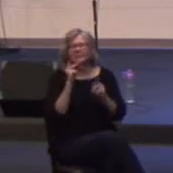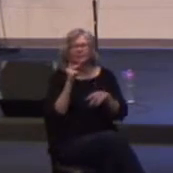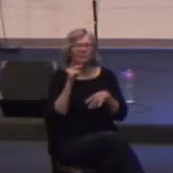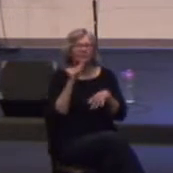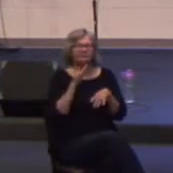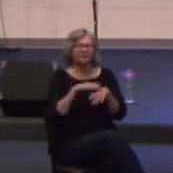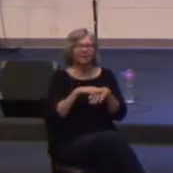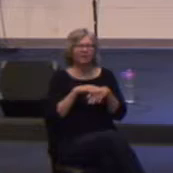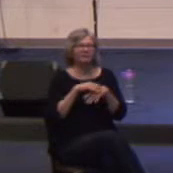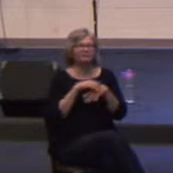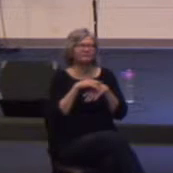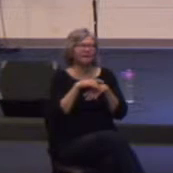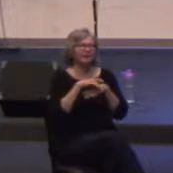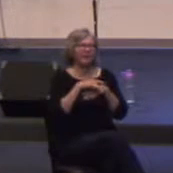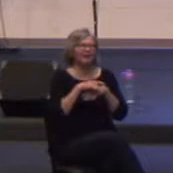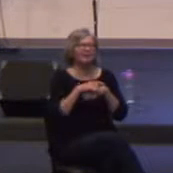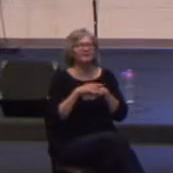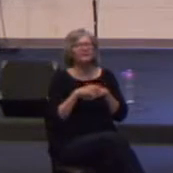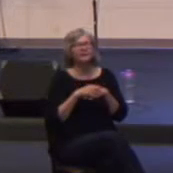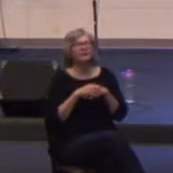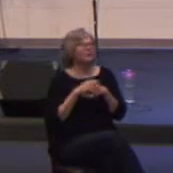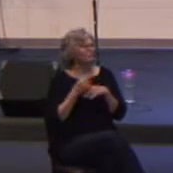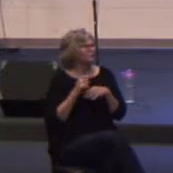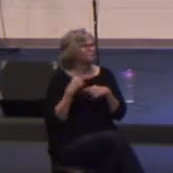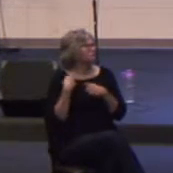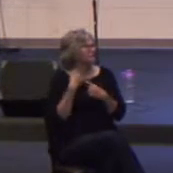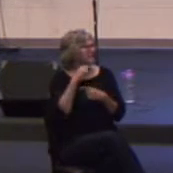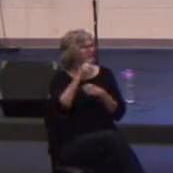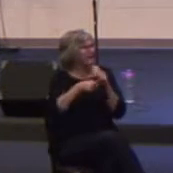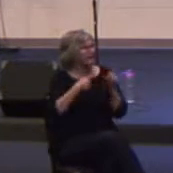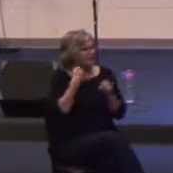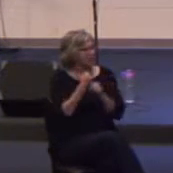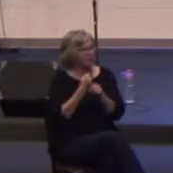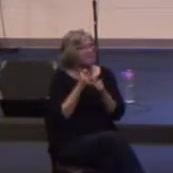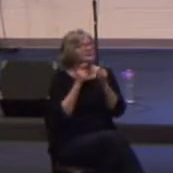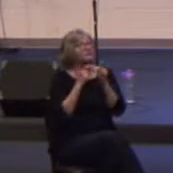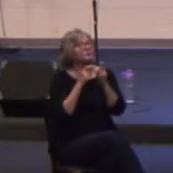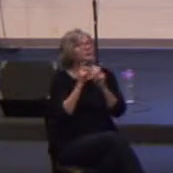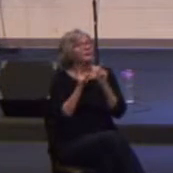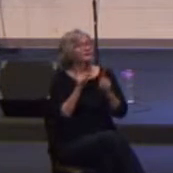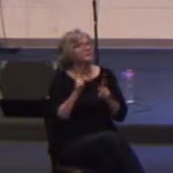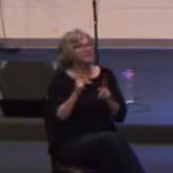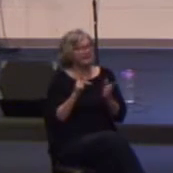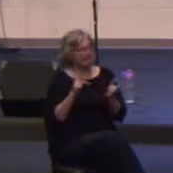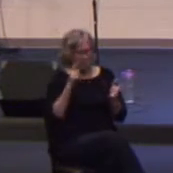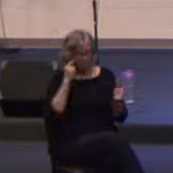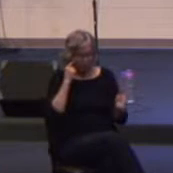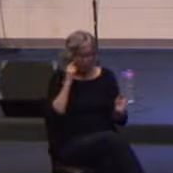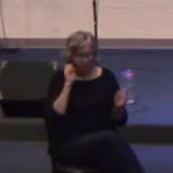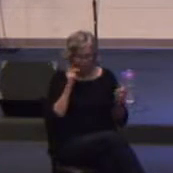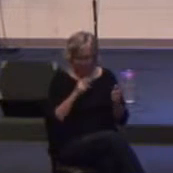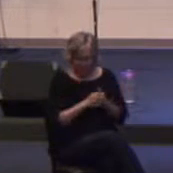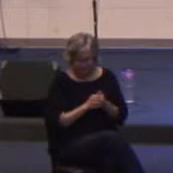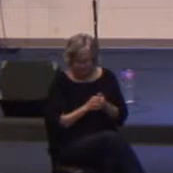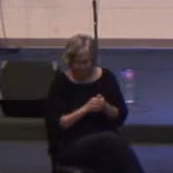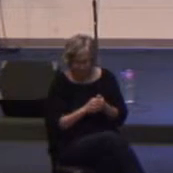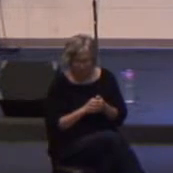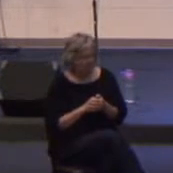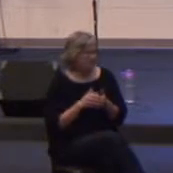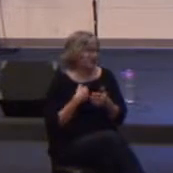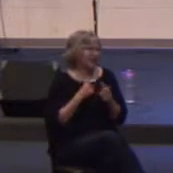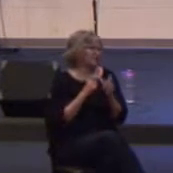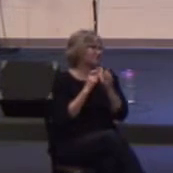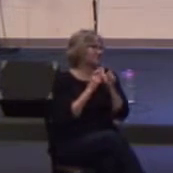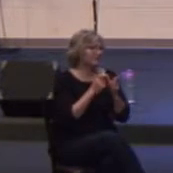miles, for the last decade or so, marathoners, the general consensus was there was a hard line of the speed of a marathon. And the